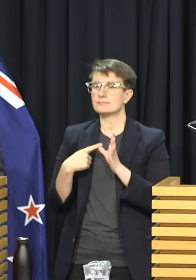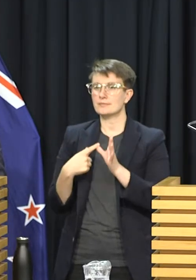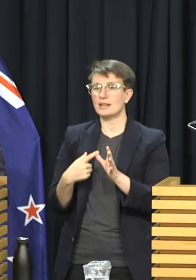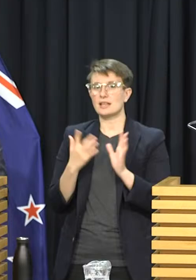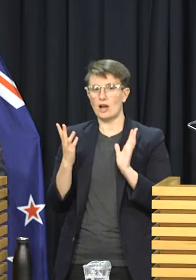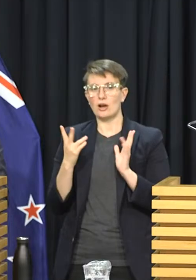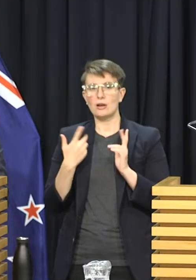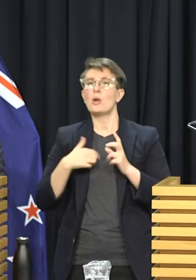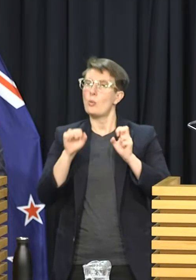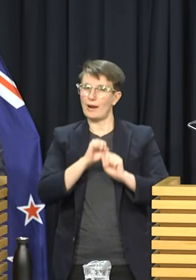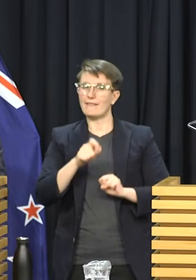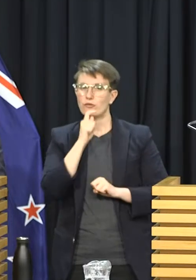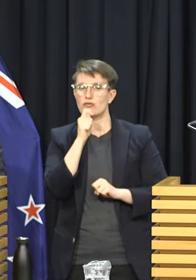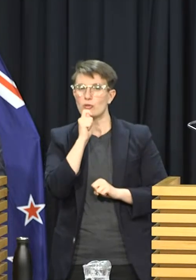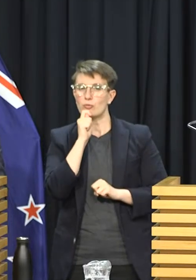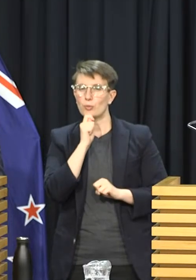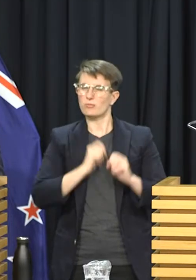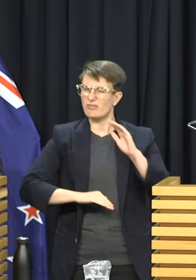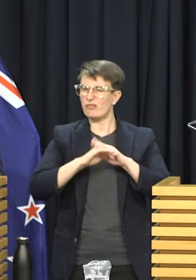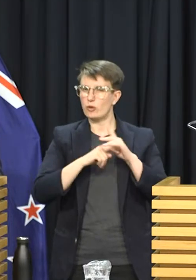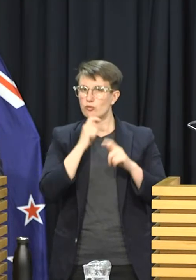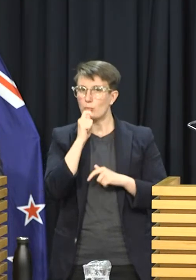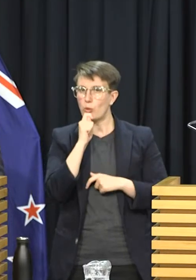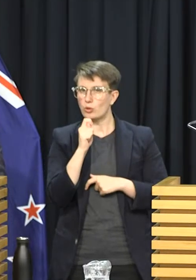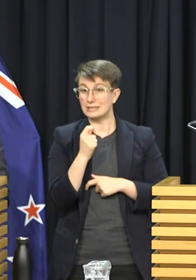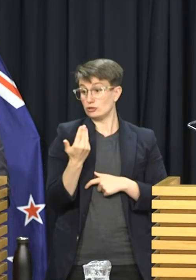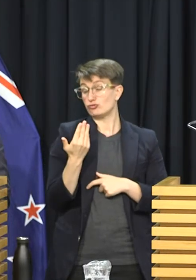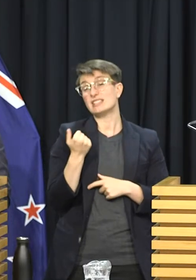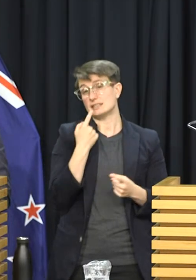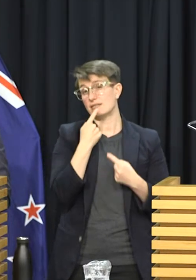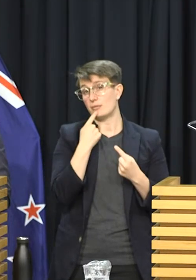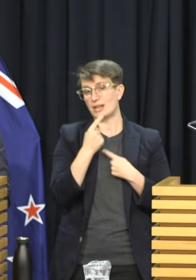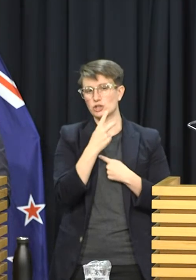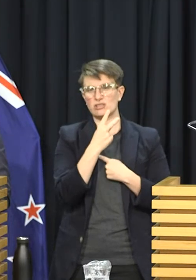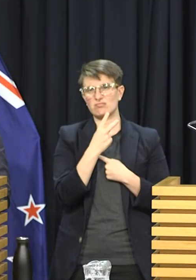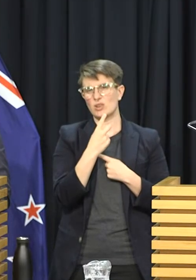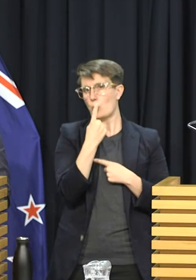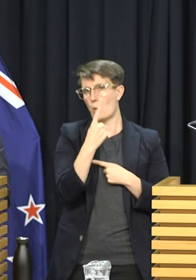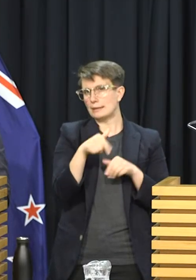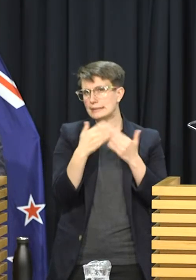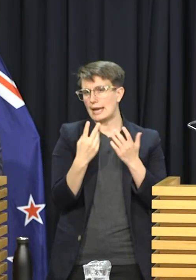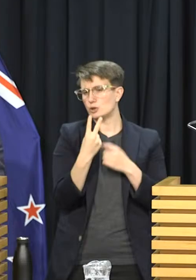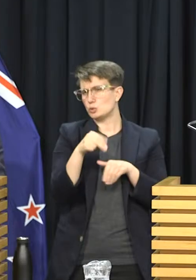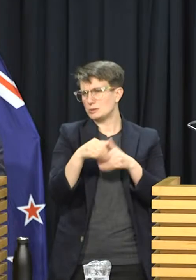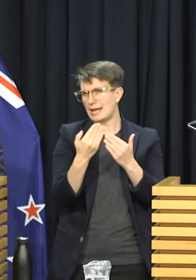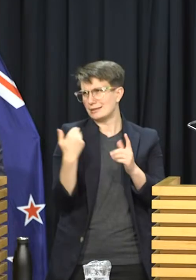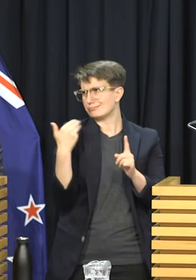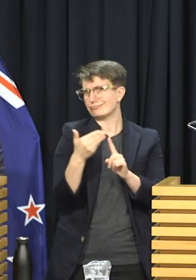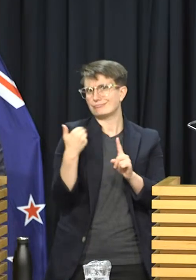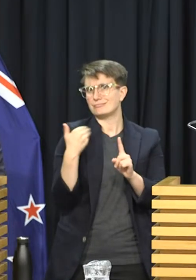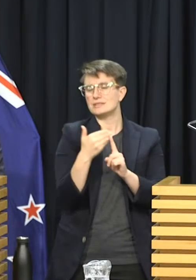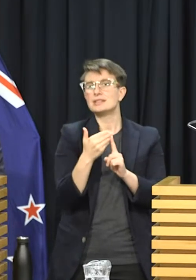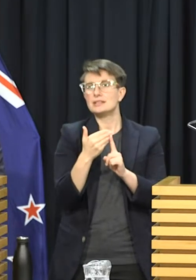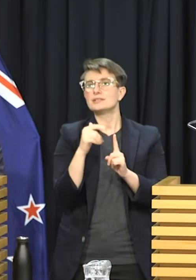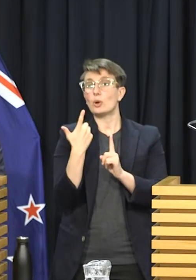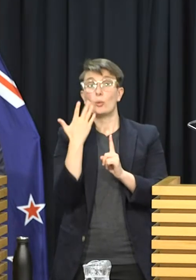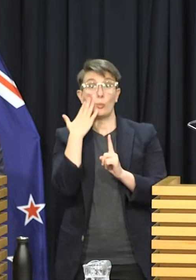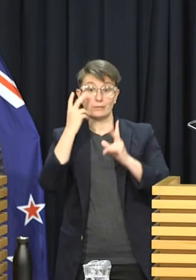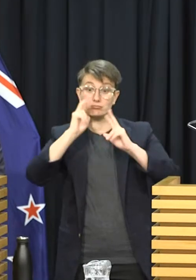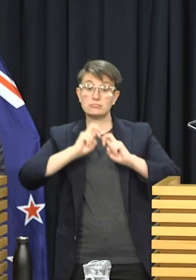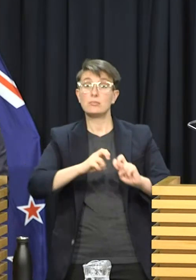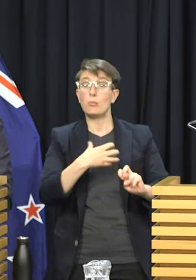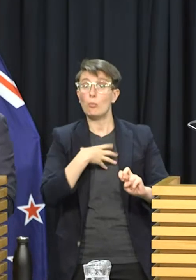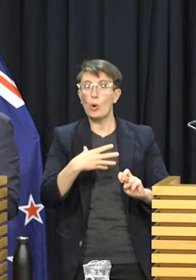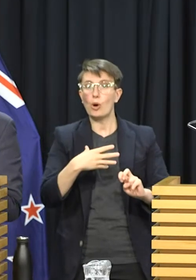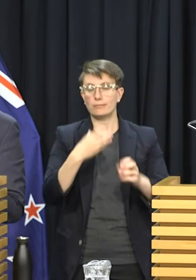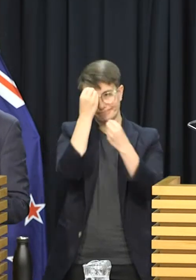them we only got this information in the last sort of 24, 48 hours, and so as soon as we have more, we're happy to share that.